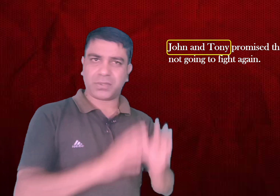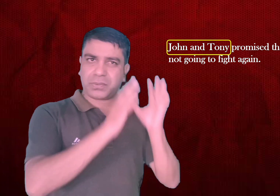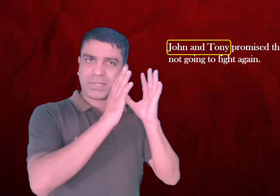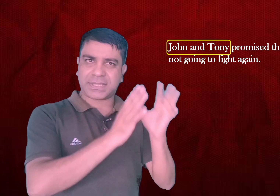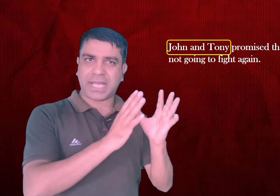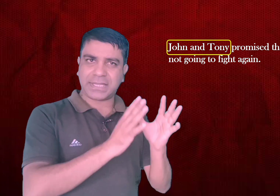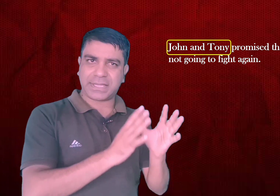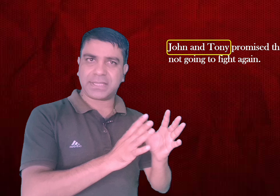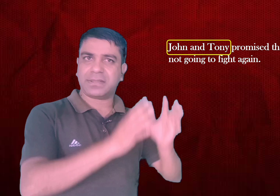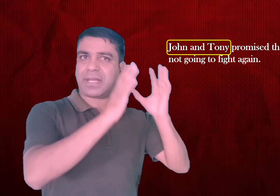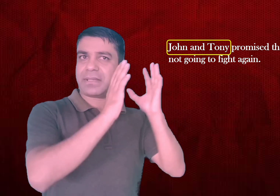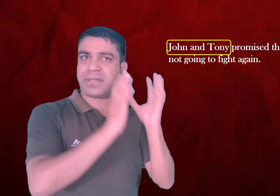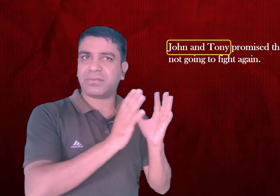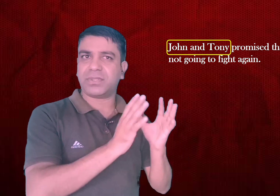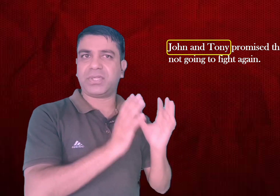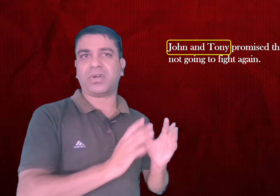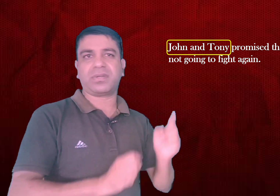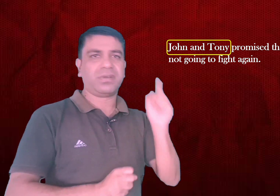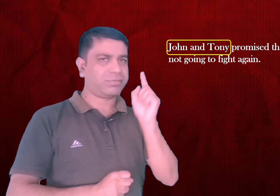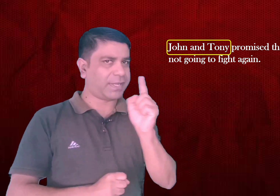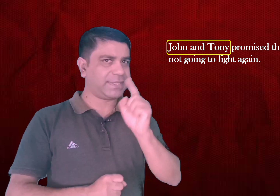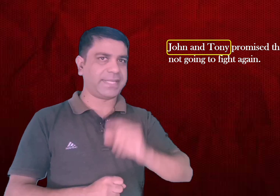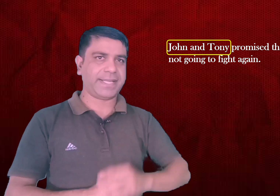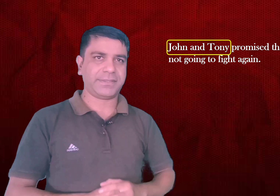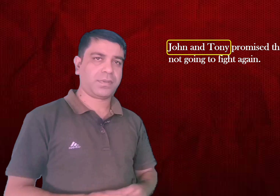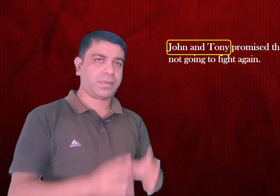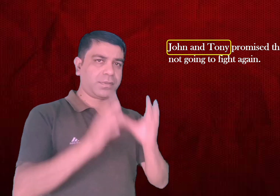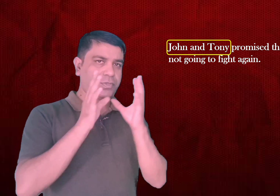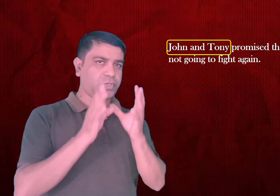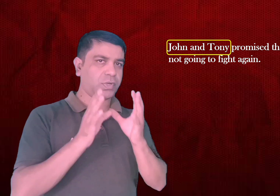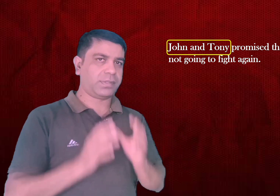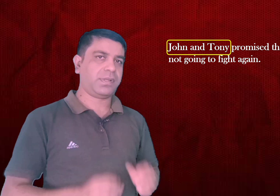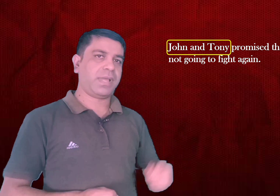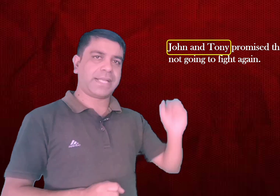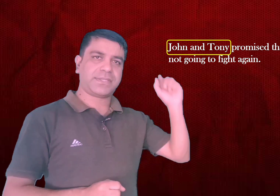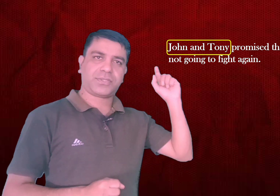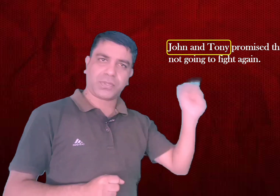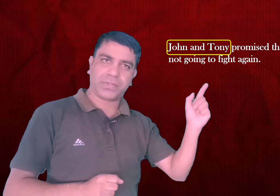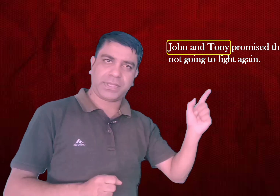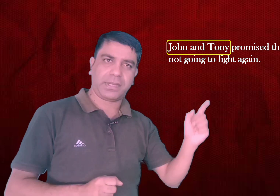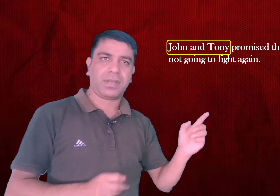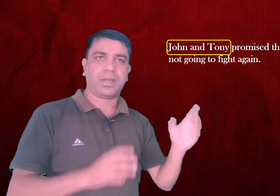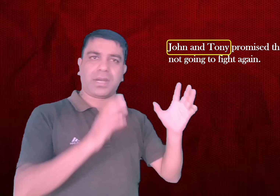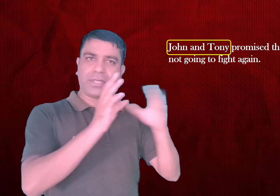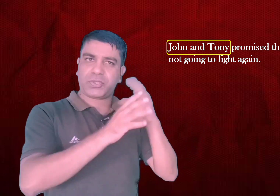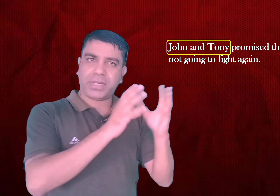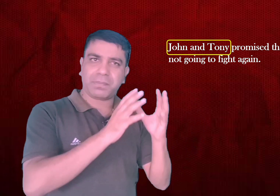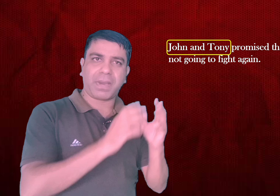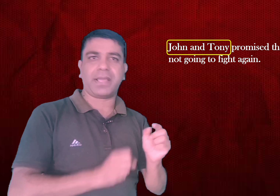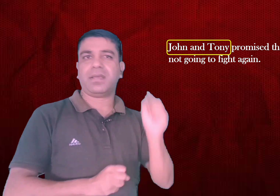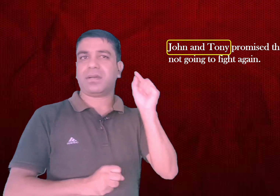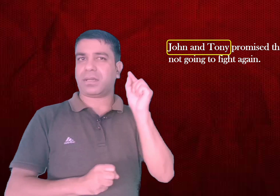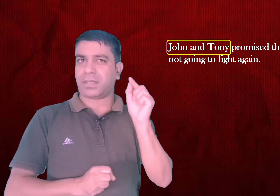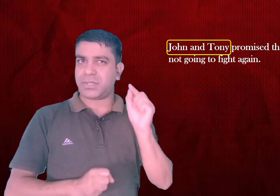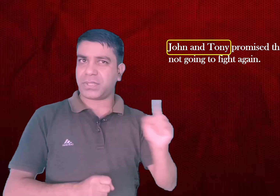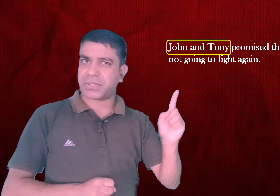who decided that they would not fight again. John and Tony are joined by a